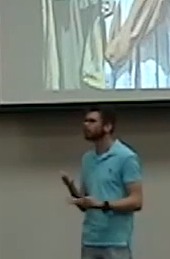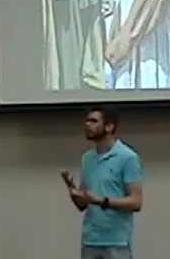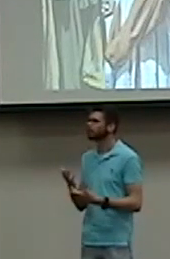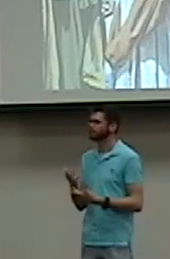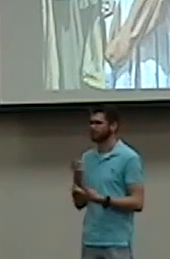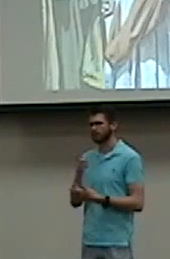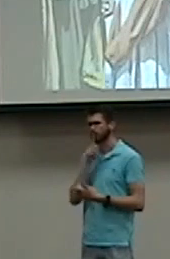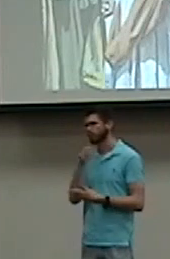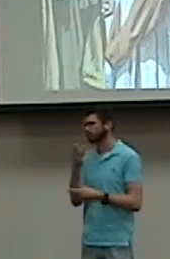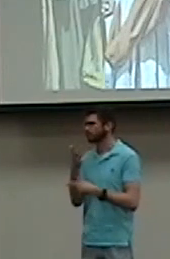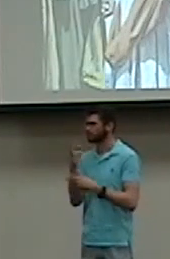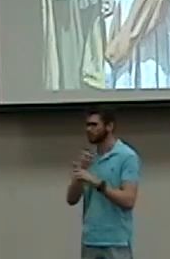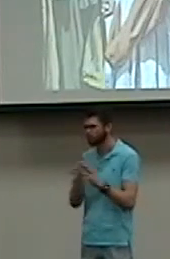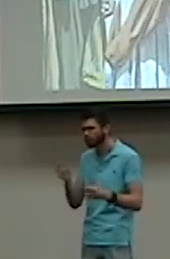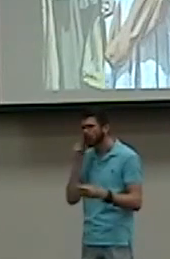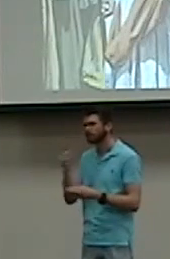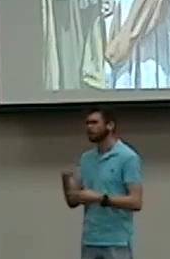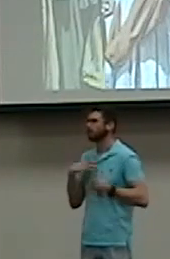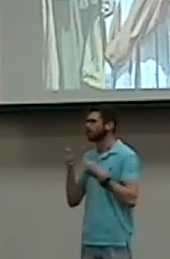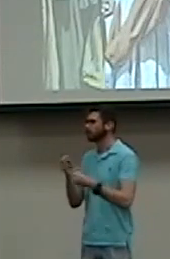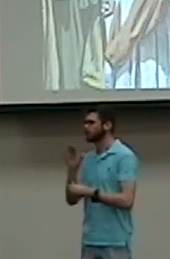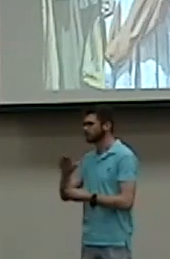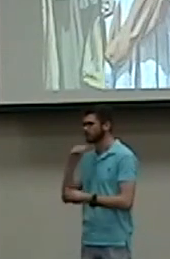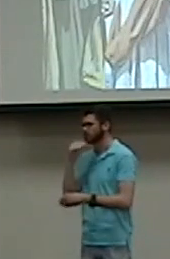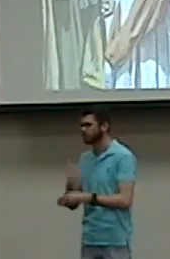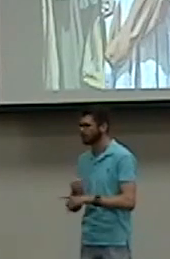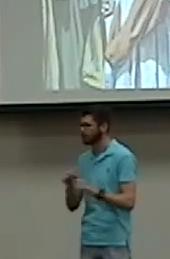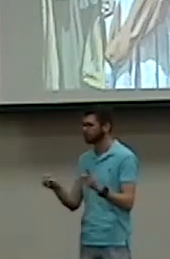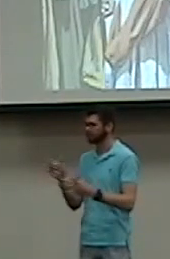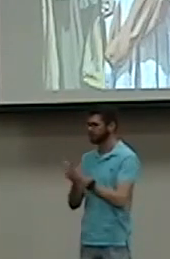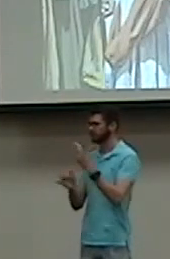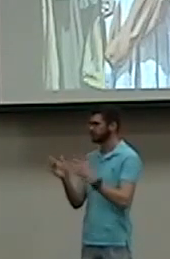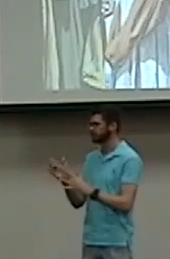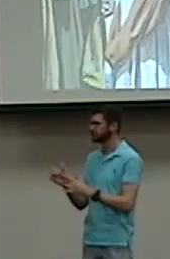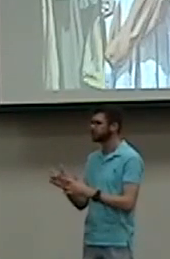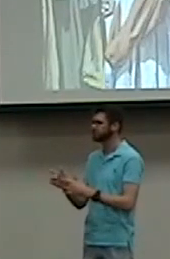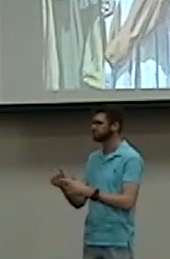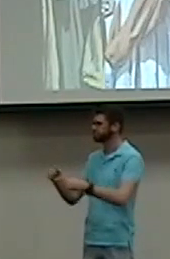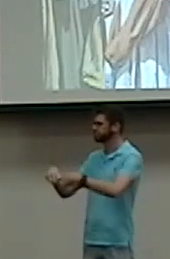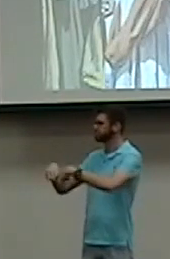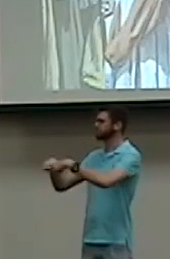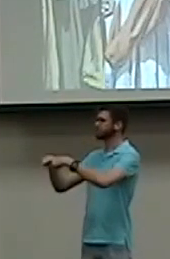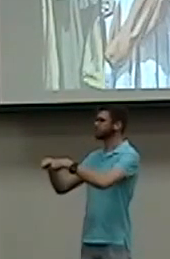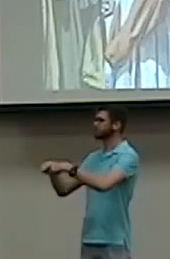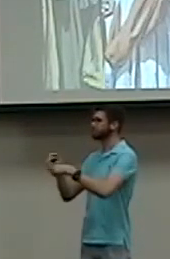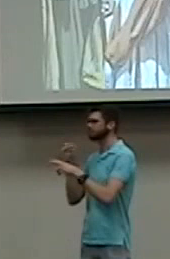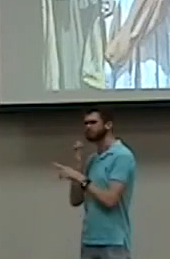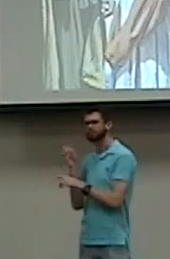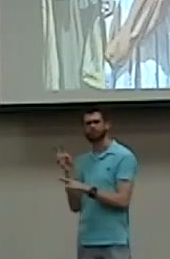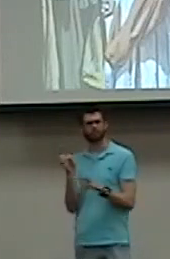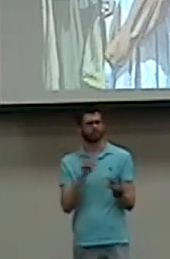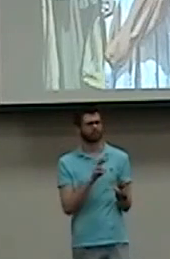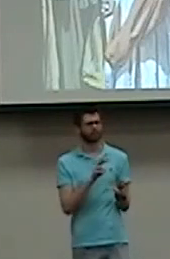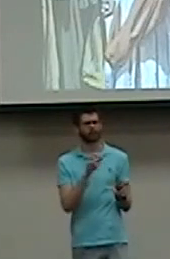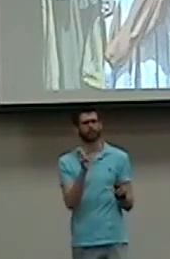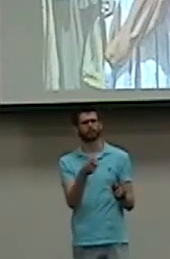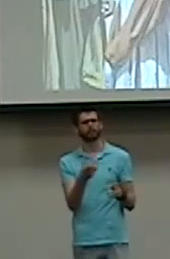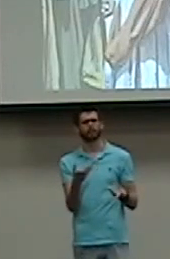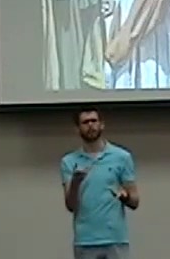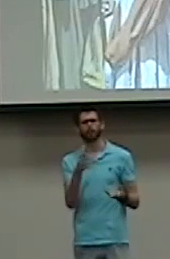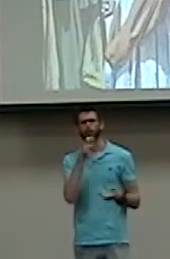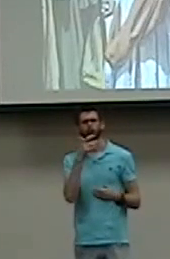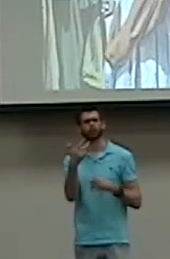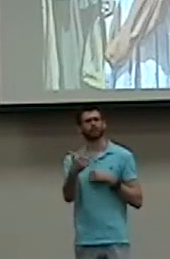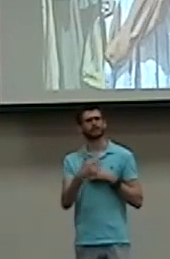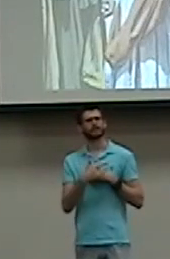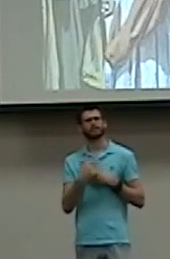child. But Jesus has ceased to allow time to become an issue as he turns around and he asks, "Who touched